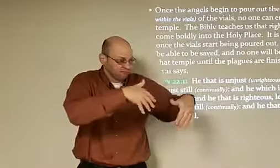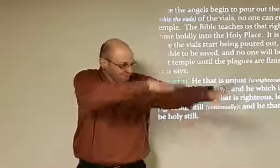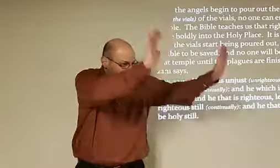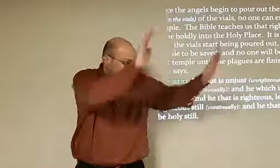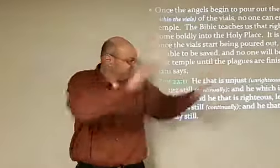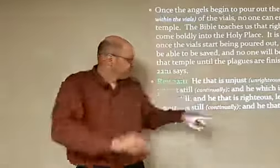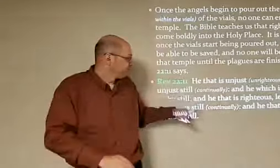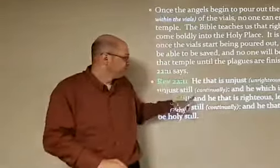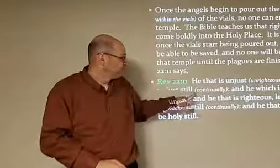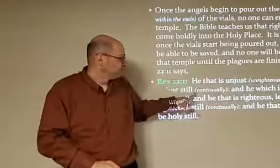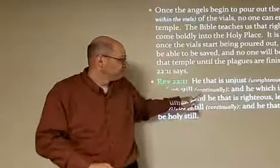Let him be.